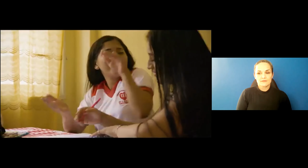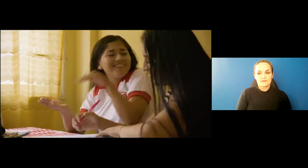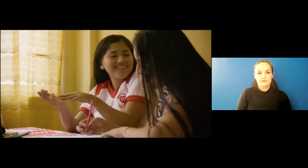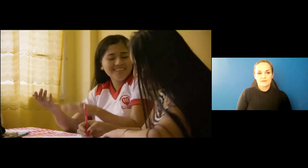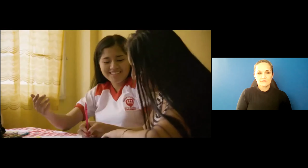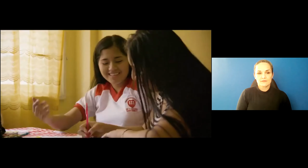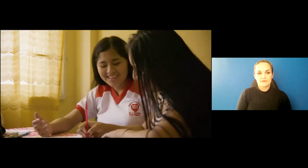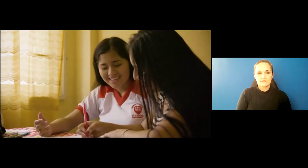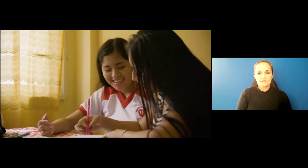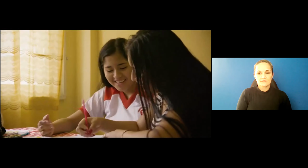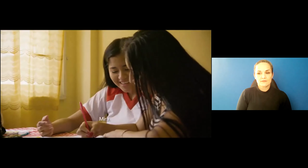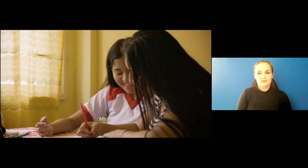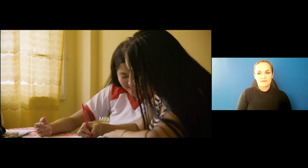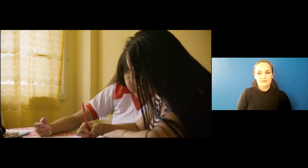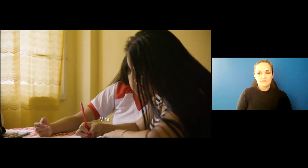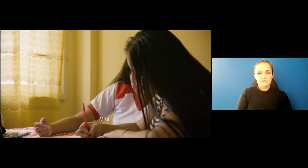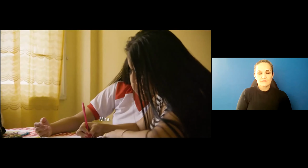A-Y-U-D-A-R.